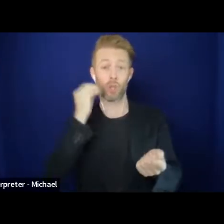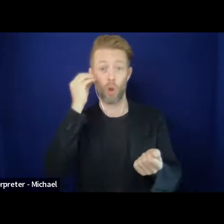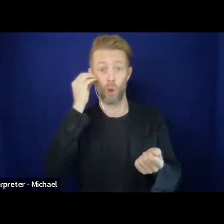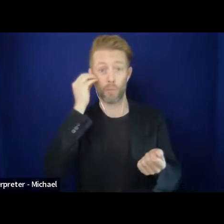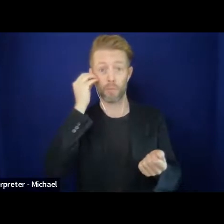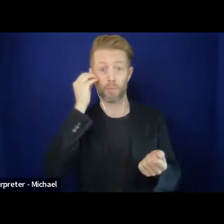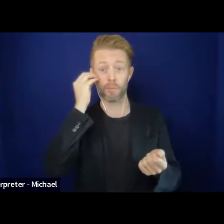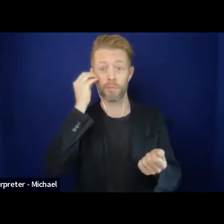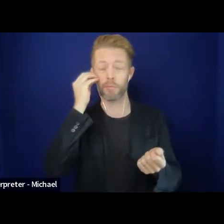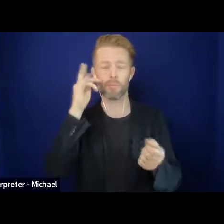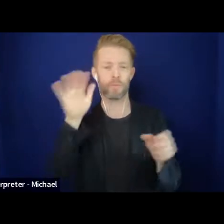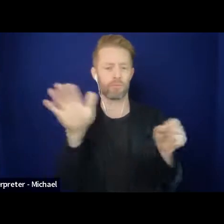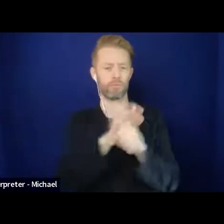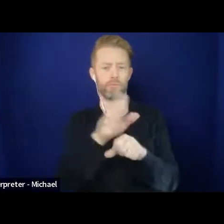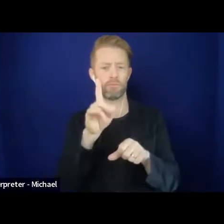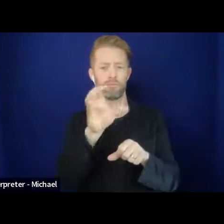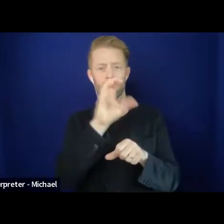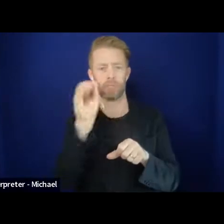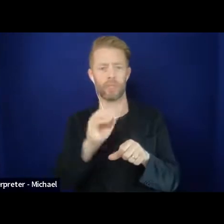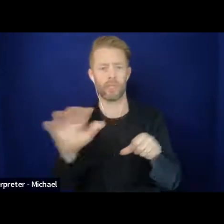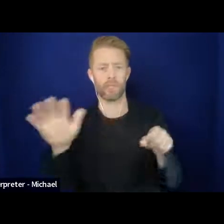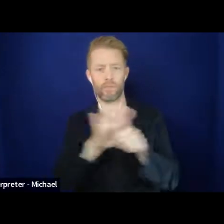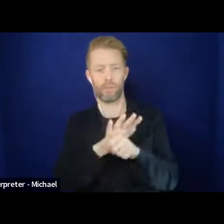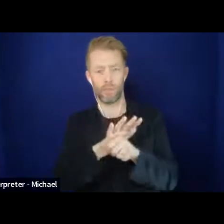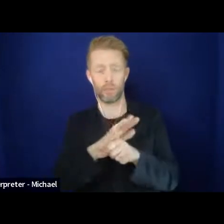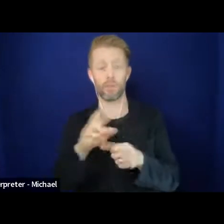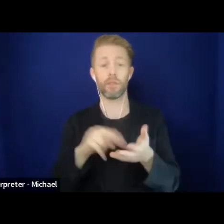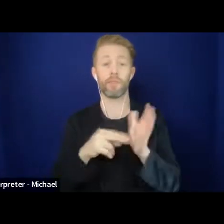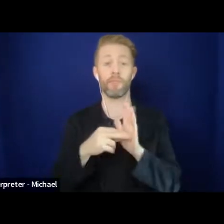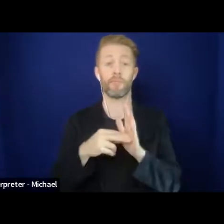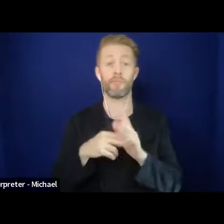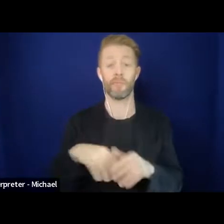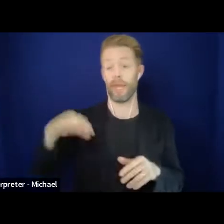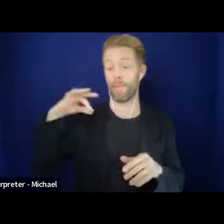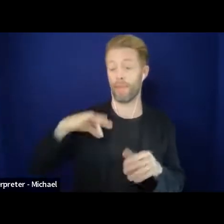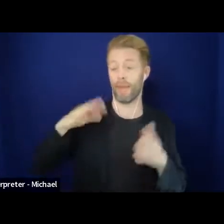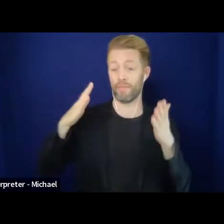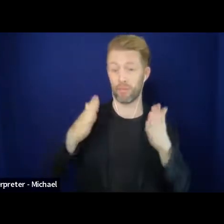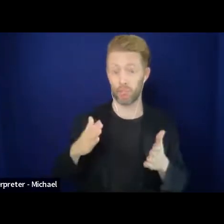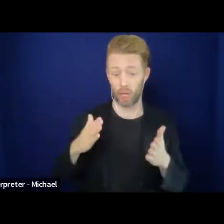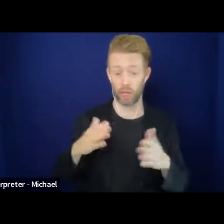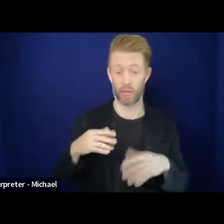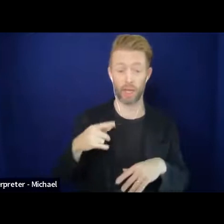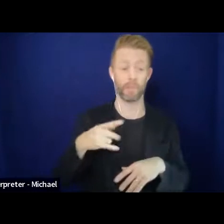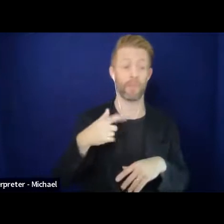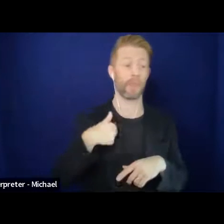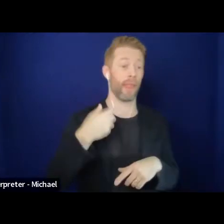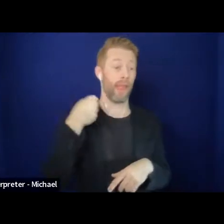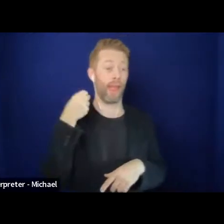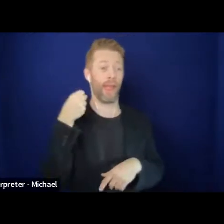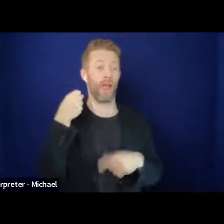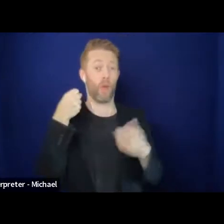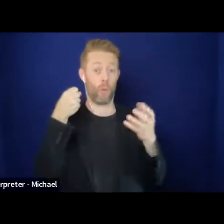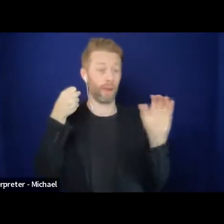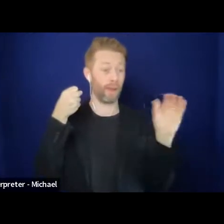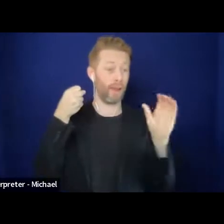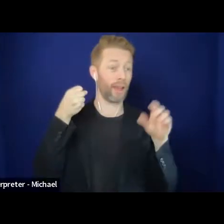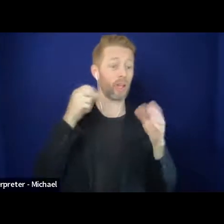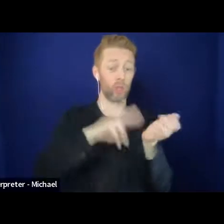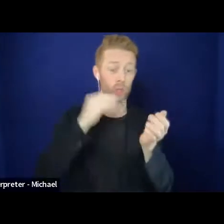at full capacity. And so some of the beneficiaries then have to find nursing home placements, if they